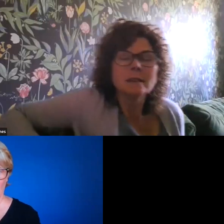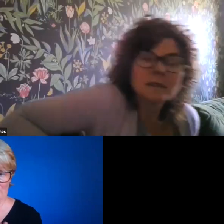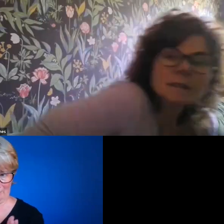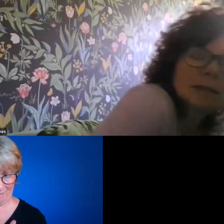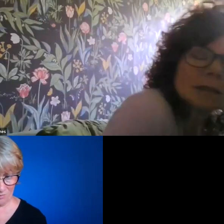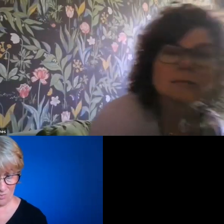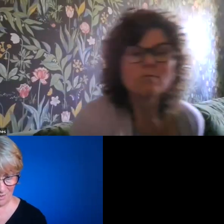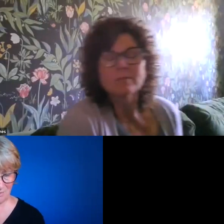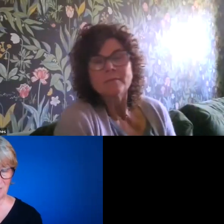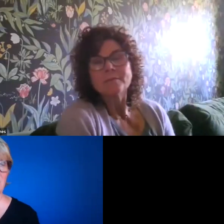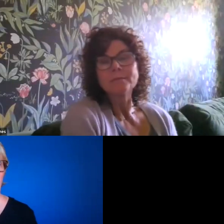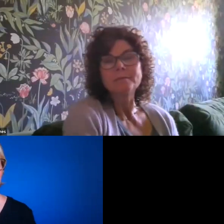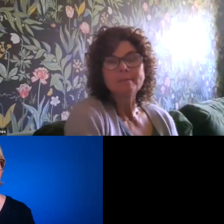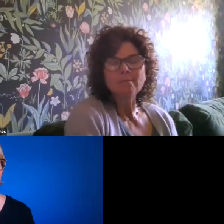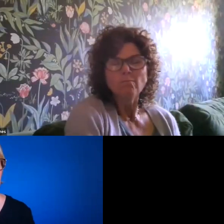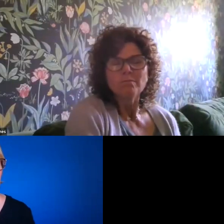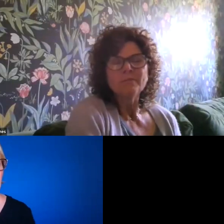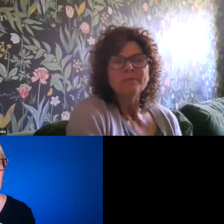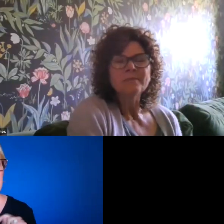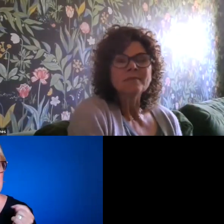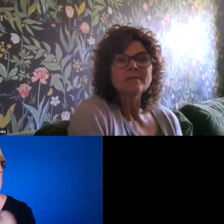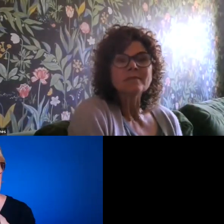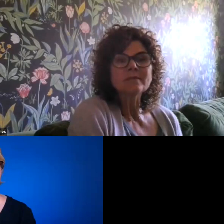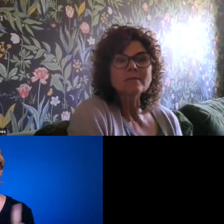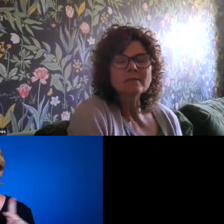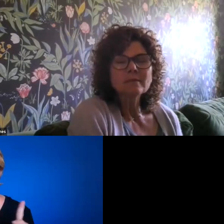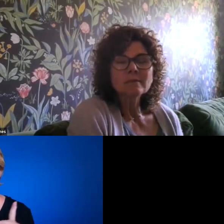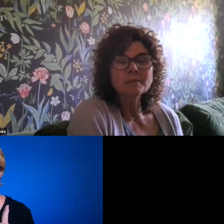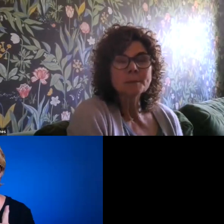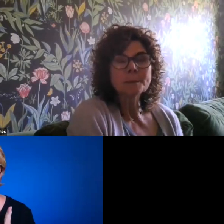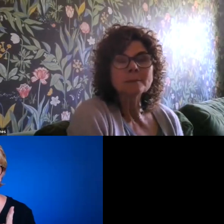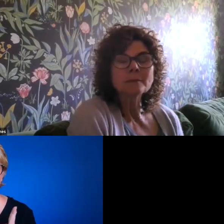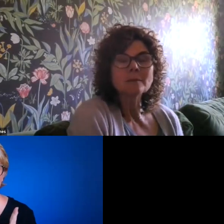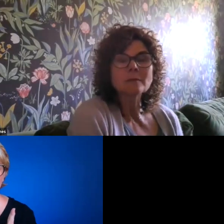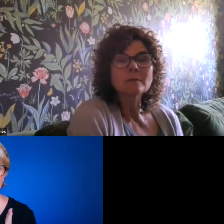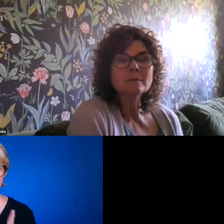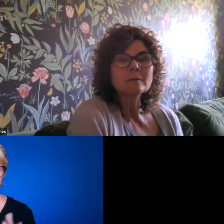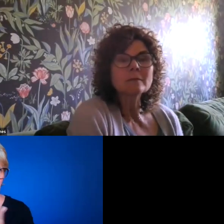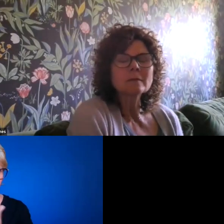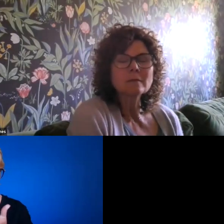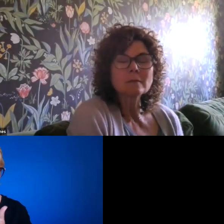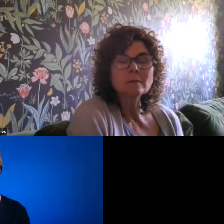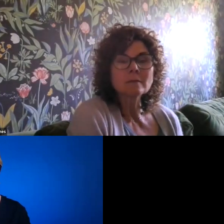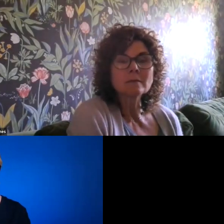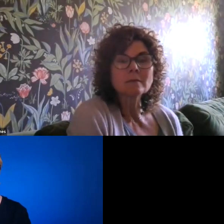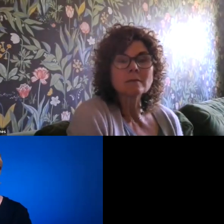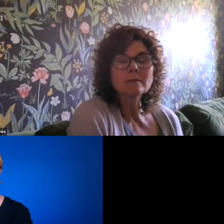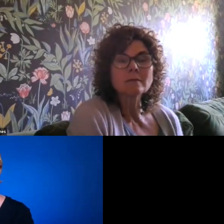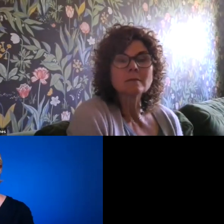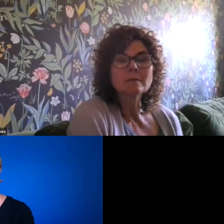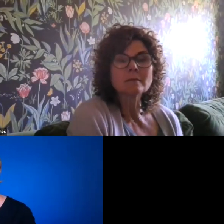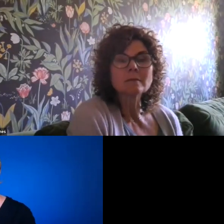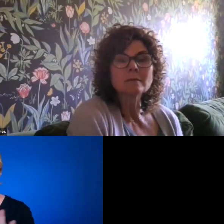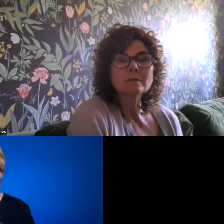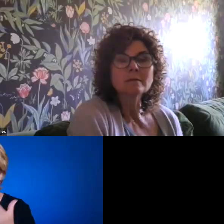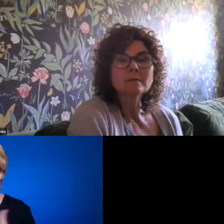I'm hearing from the team, folks are chatting me behind the scenes, that traditionally, and this might be just